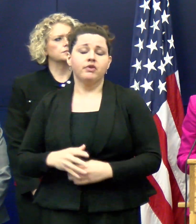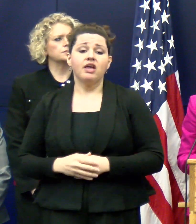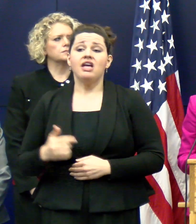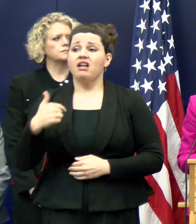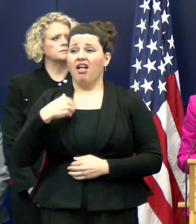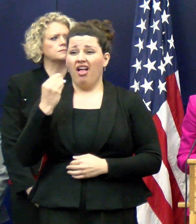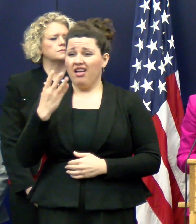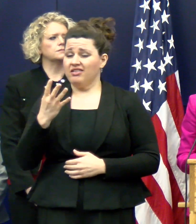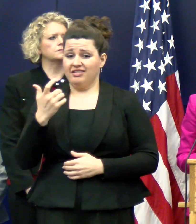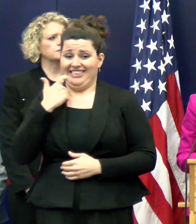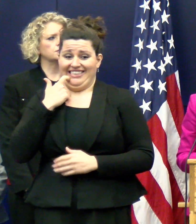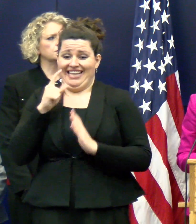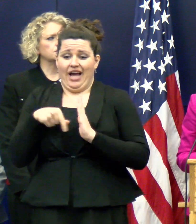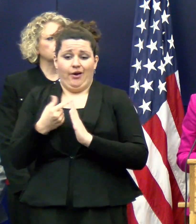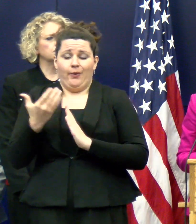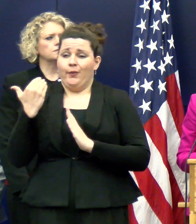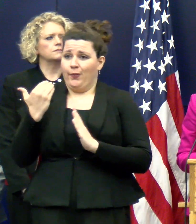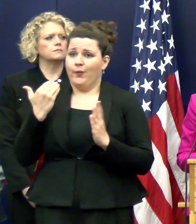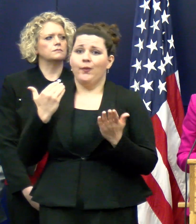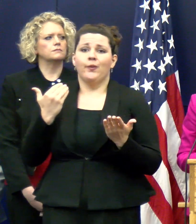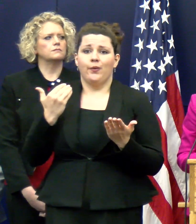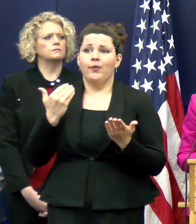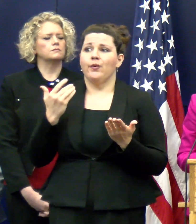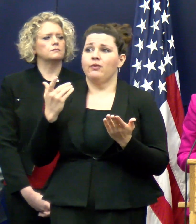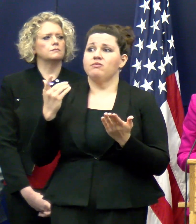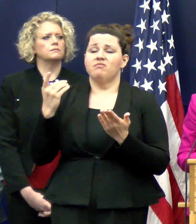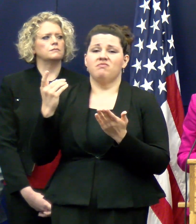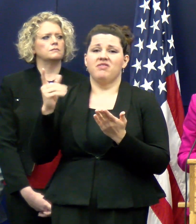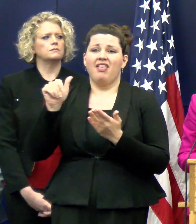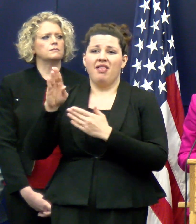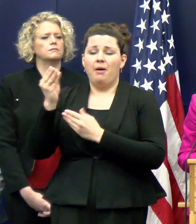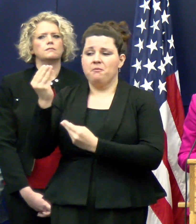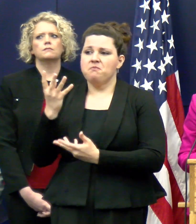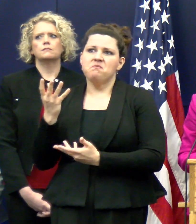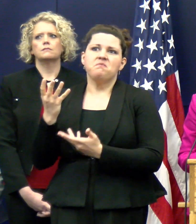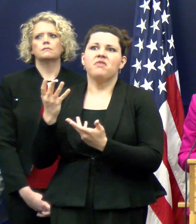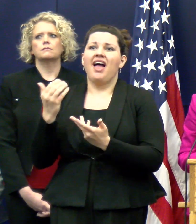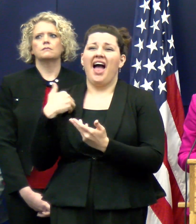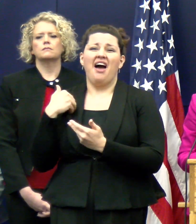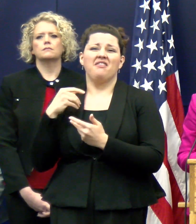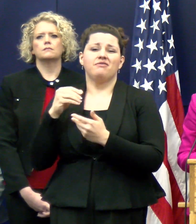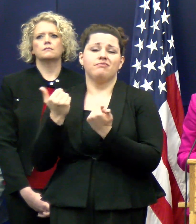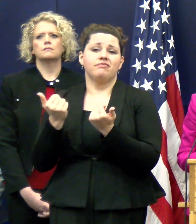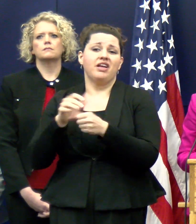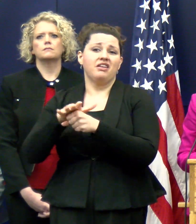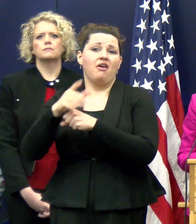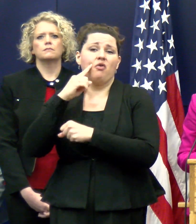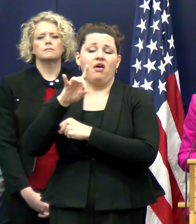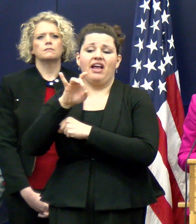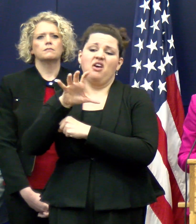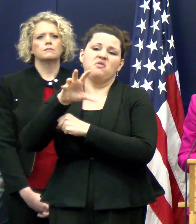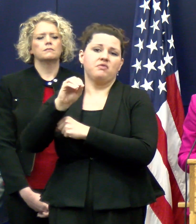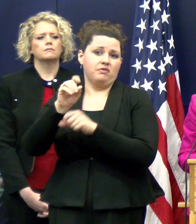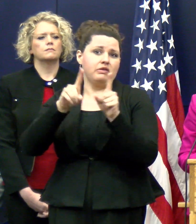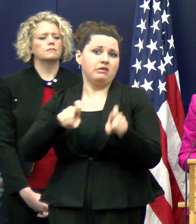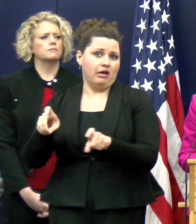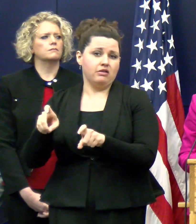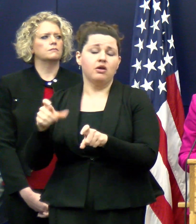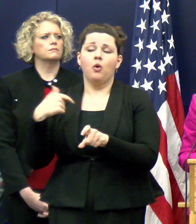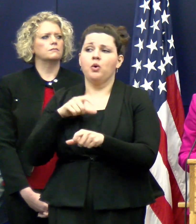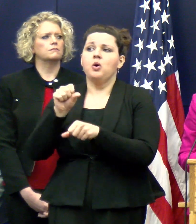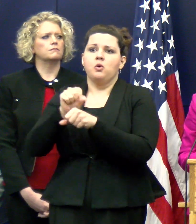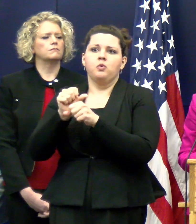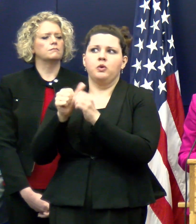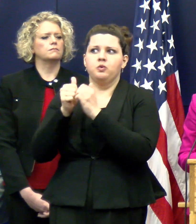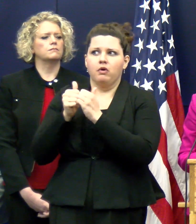was notified even just an hour ago that they have supplies for approximately 850 tests. Again, we're working in very close concert with